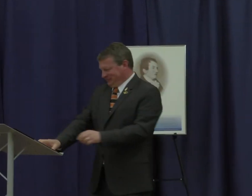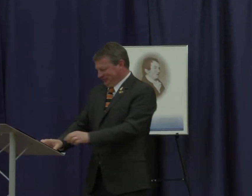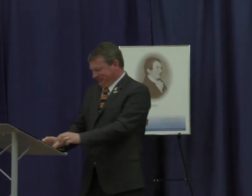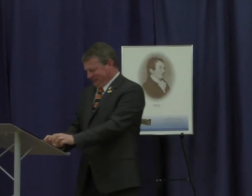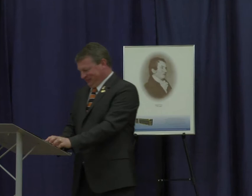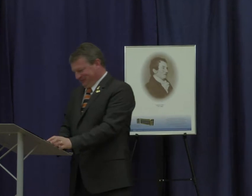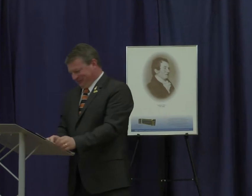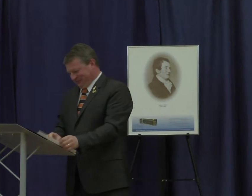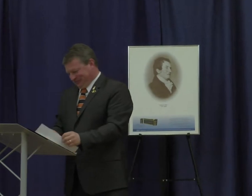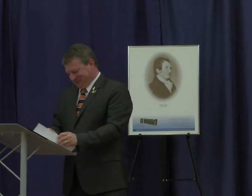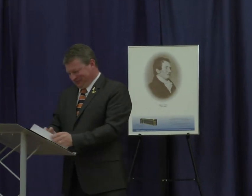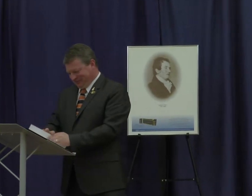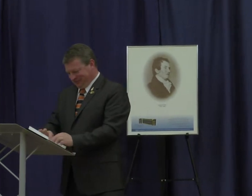week.